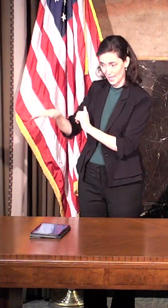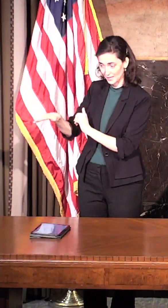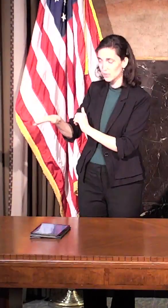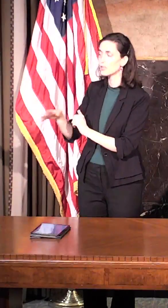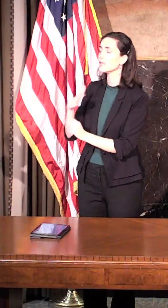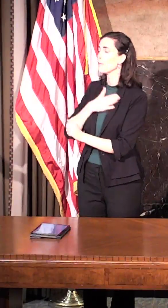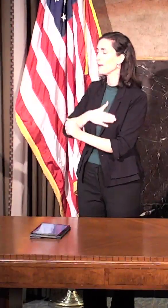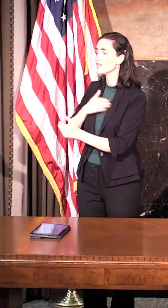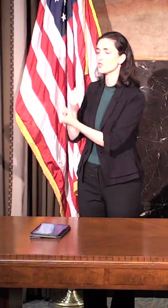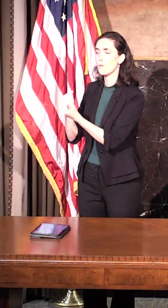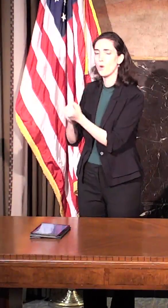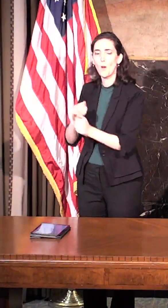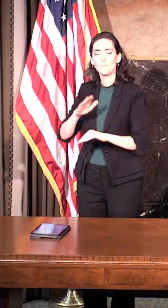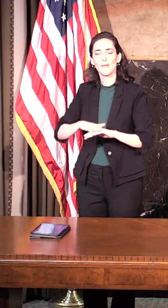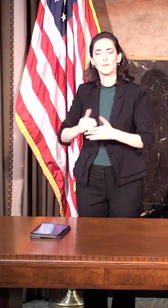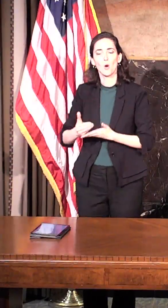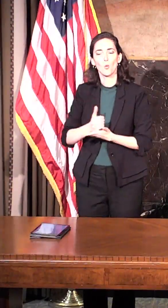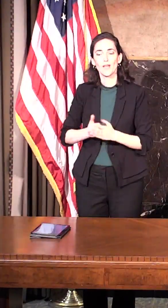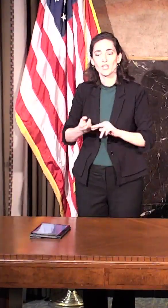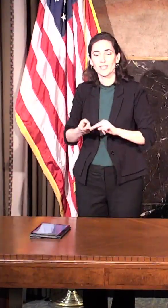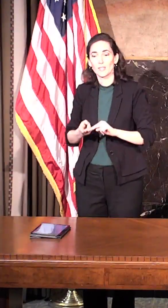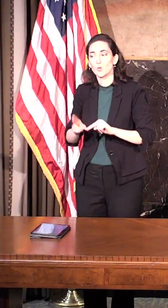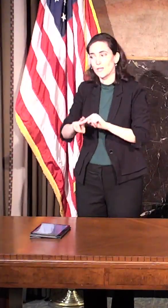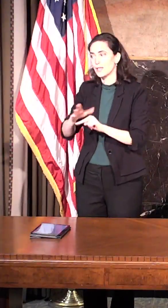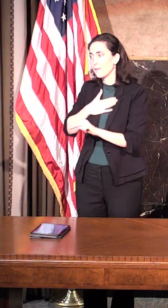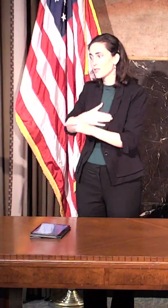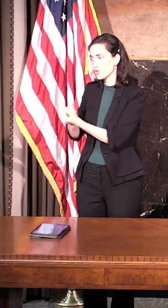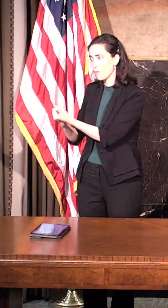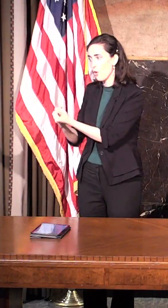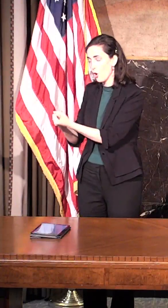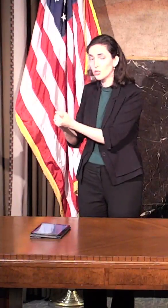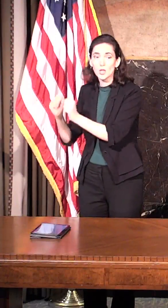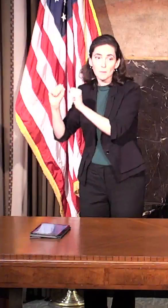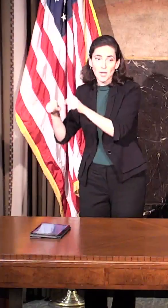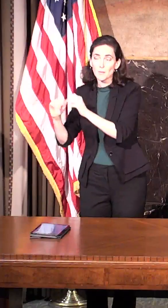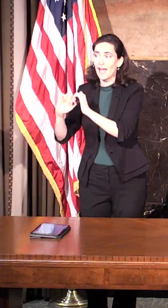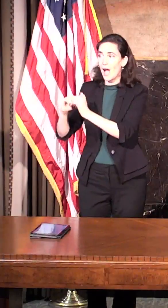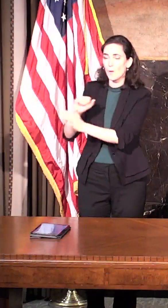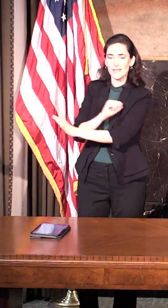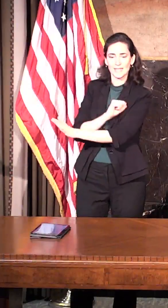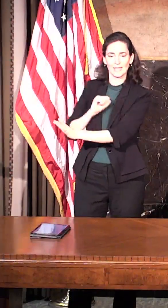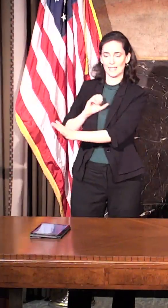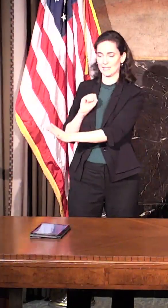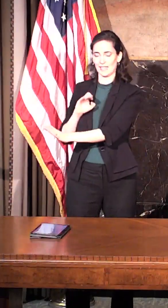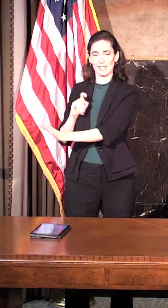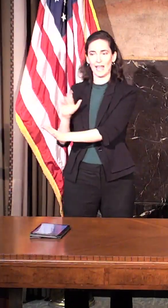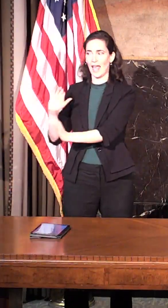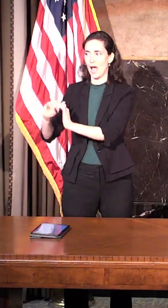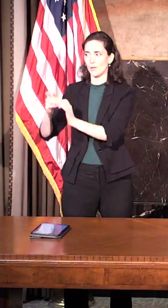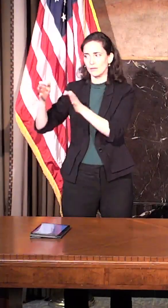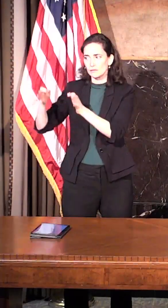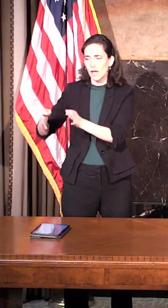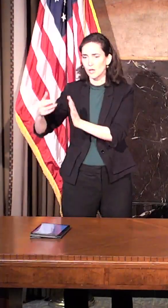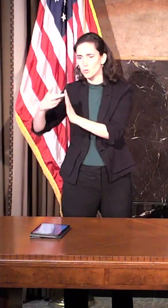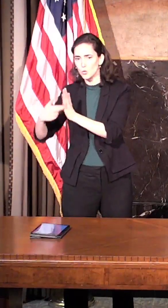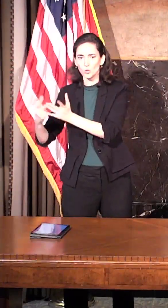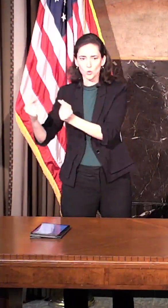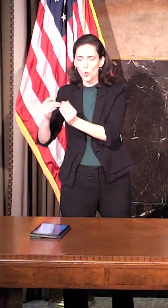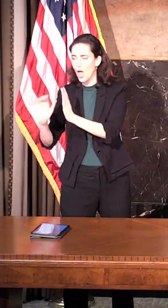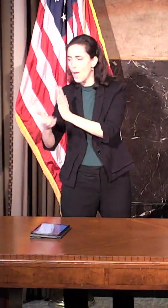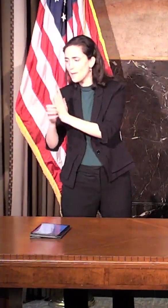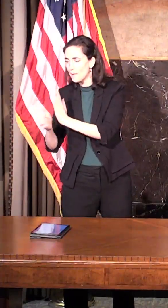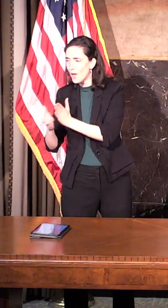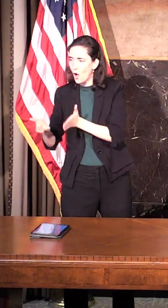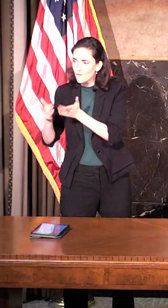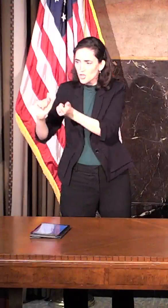could be possible with this particular instrument. It'll depend on how the Senate parliamentarian rules and what amendments get offered